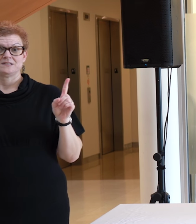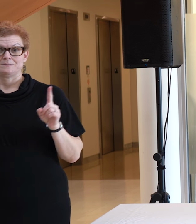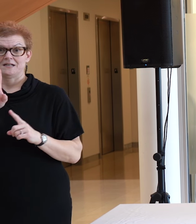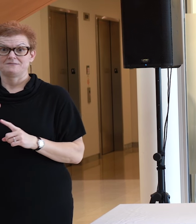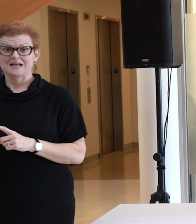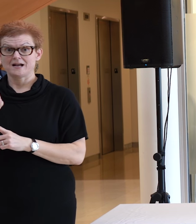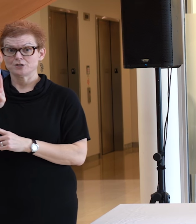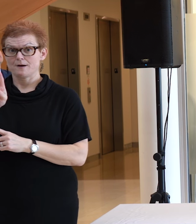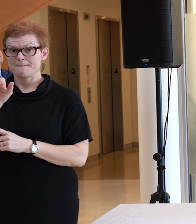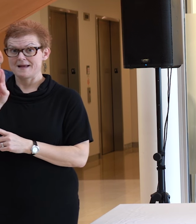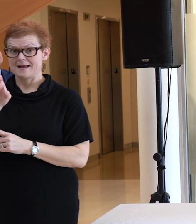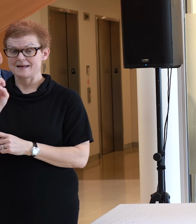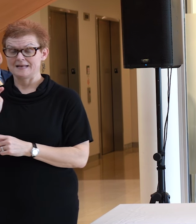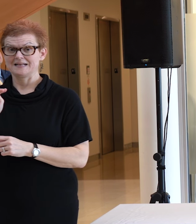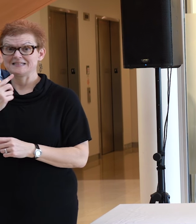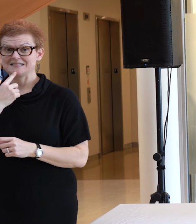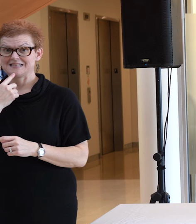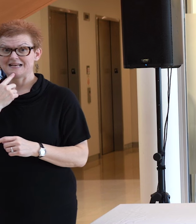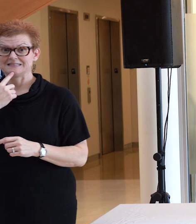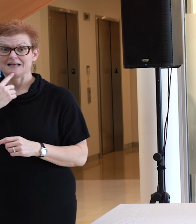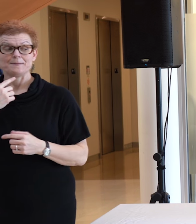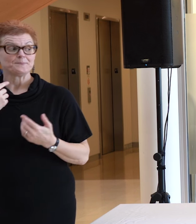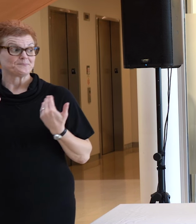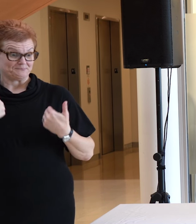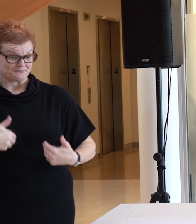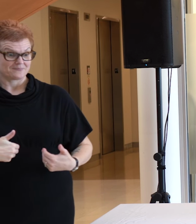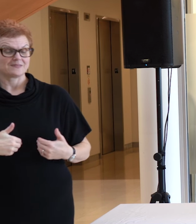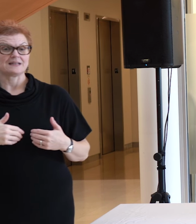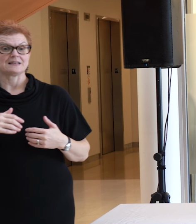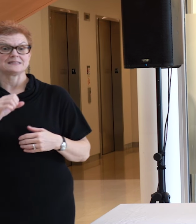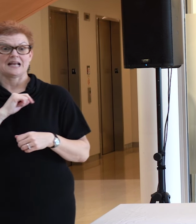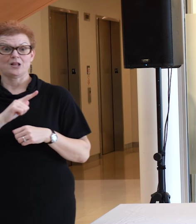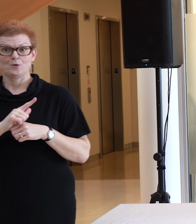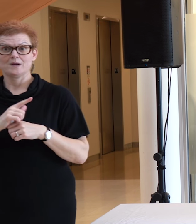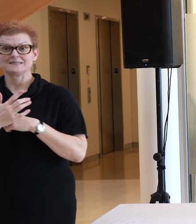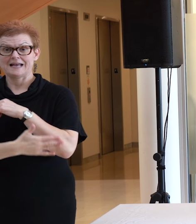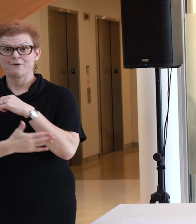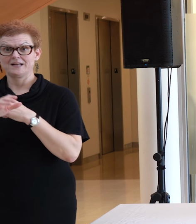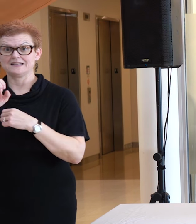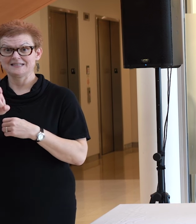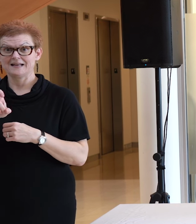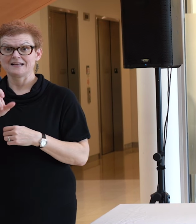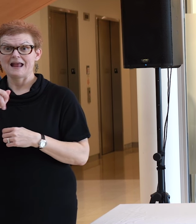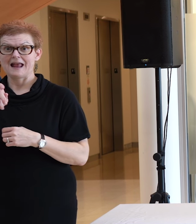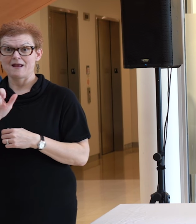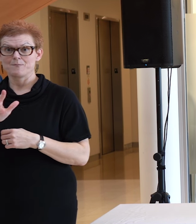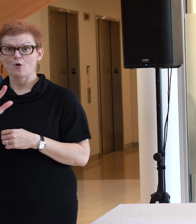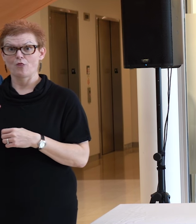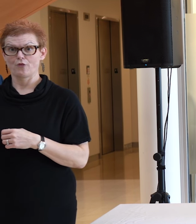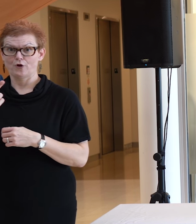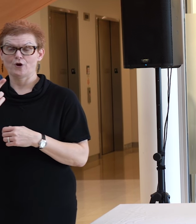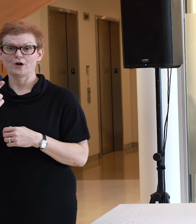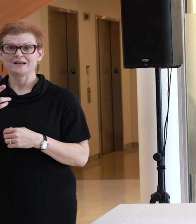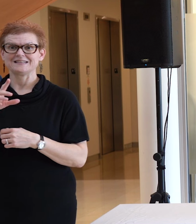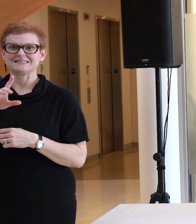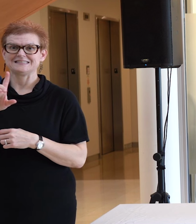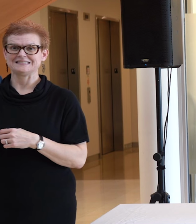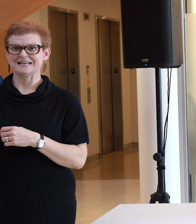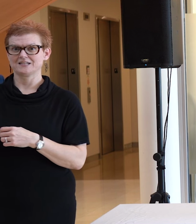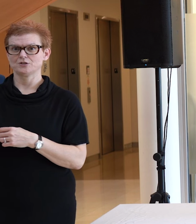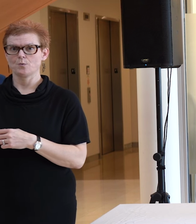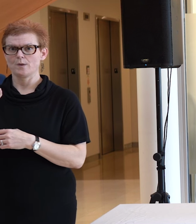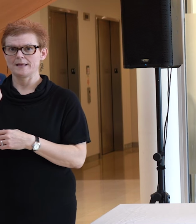and says that I, Sam Page, St. Louis County Executive, proclaim April 3rd, 2023 as Dr. William C.